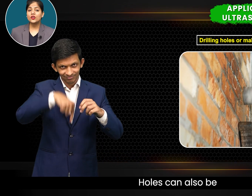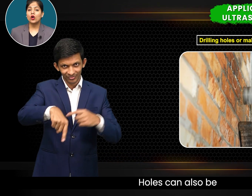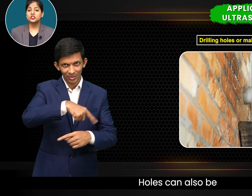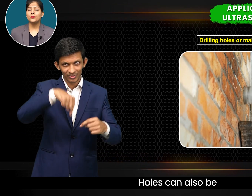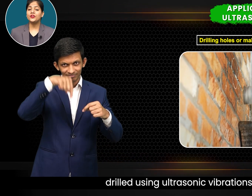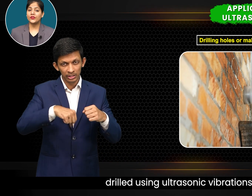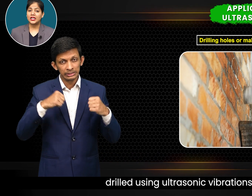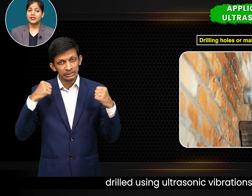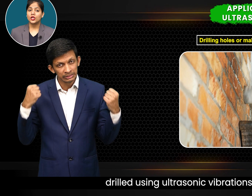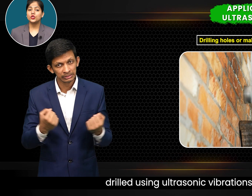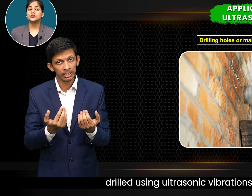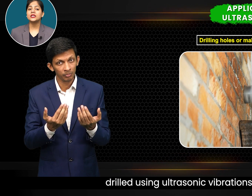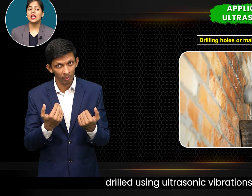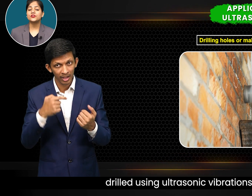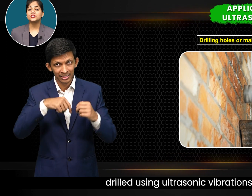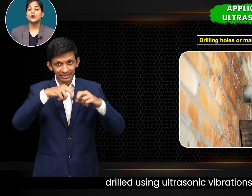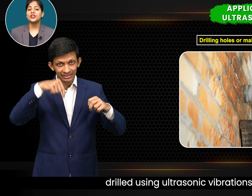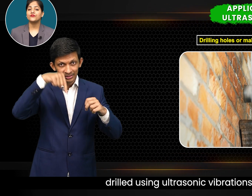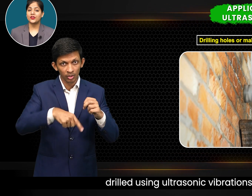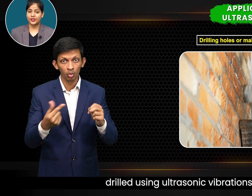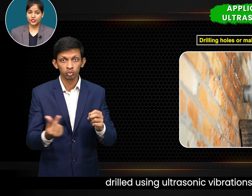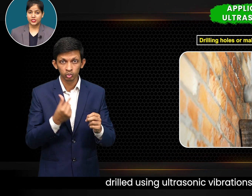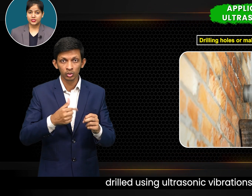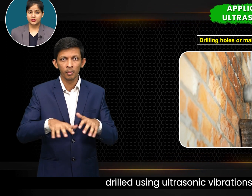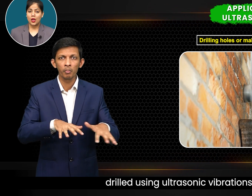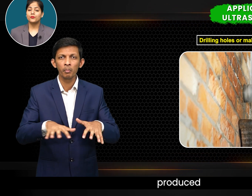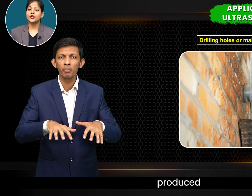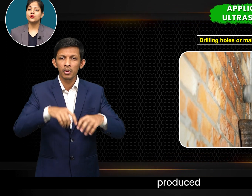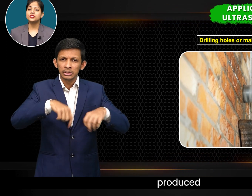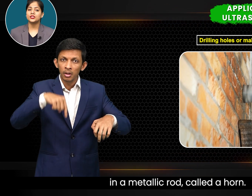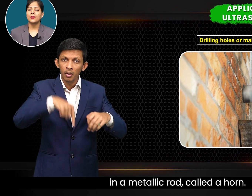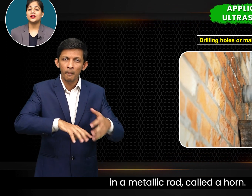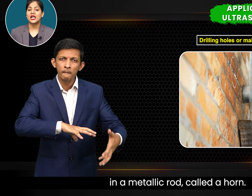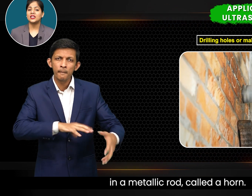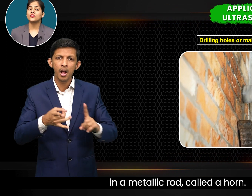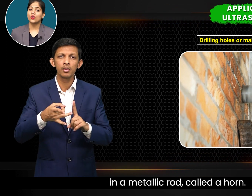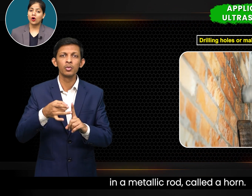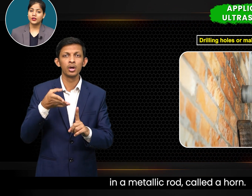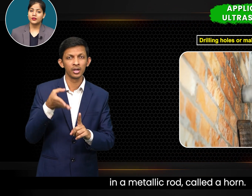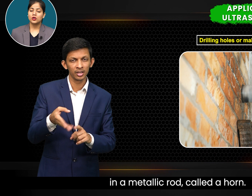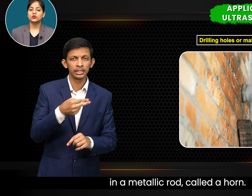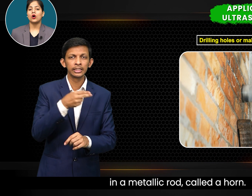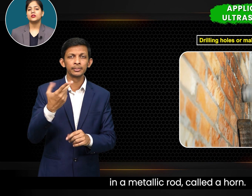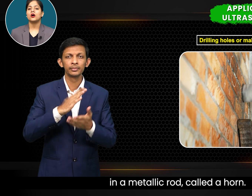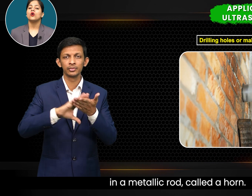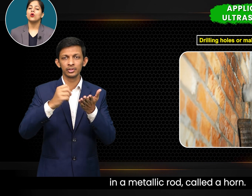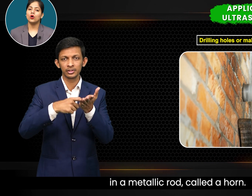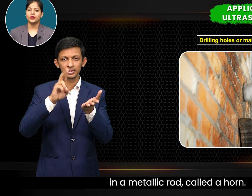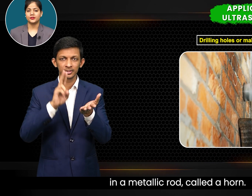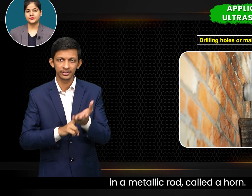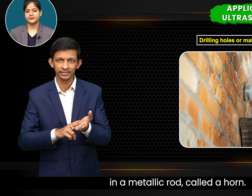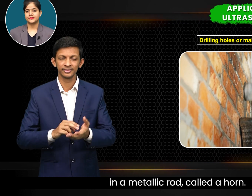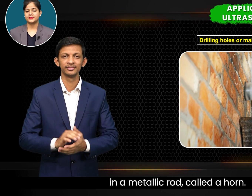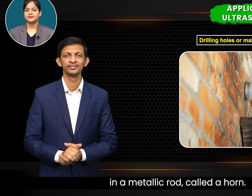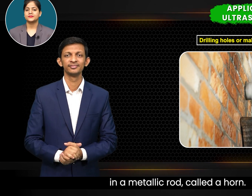Holes can also be drilled using ultrasonic vibrations produced in a metallic rod called a